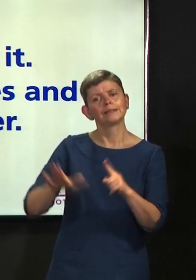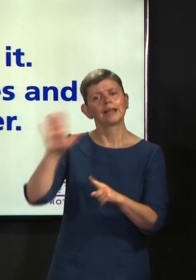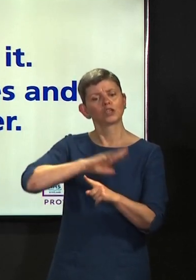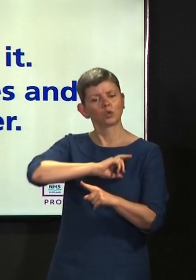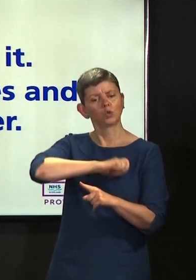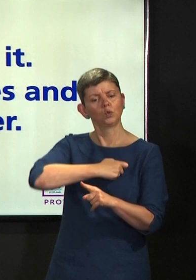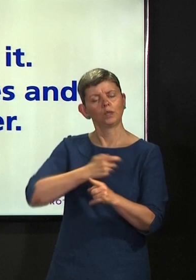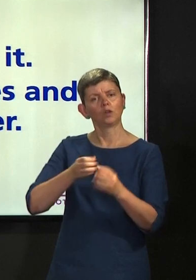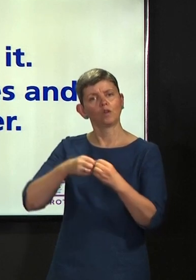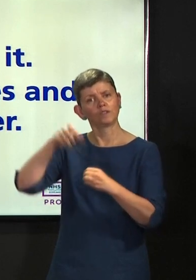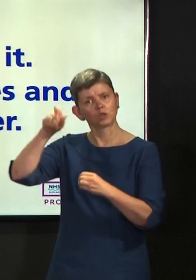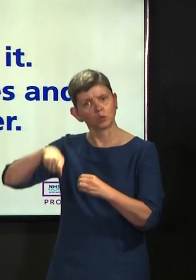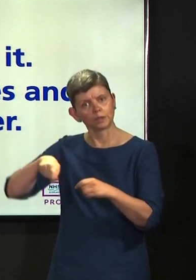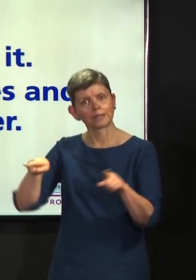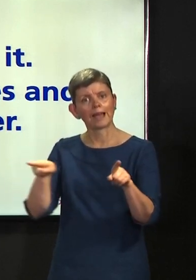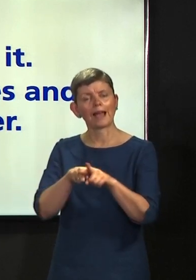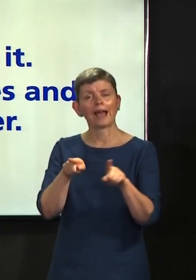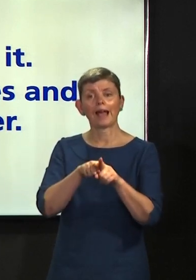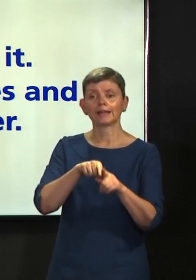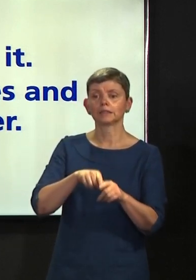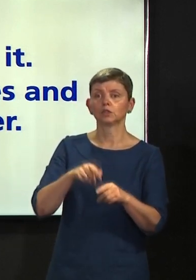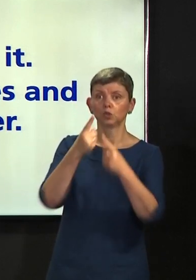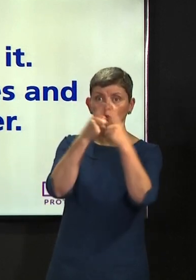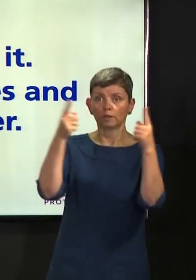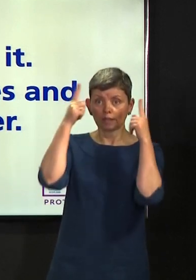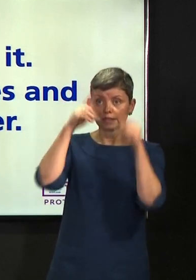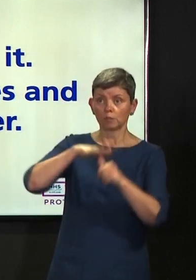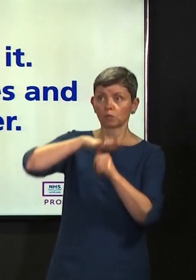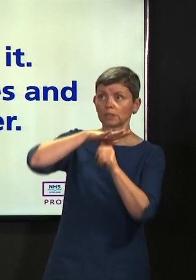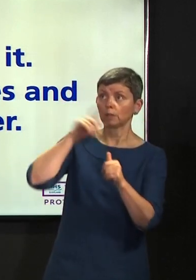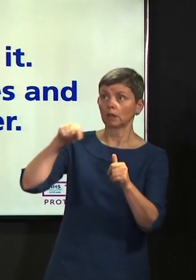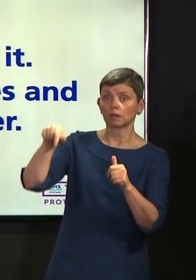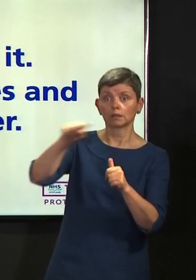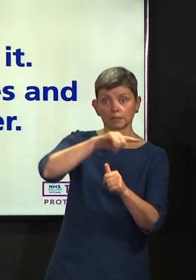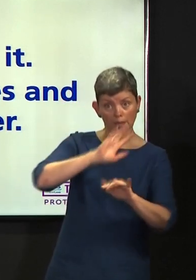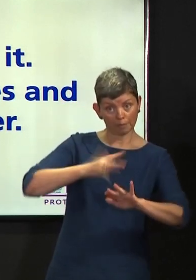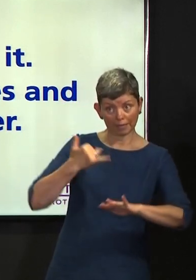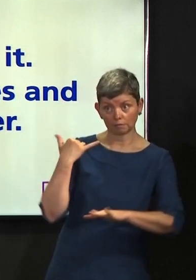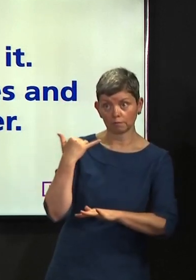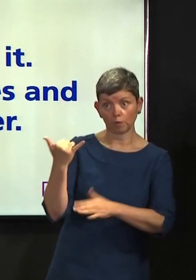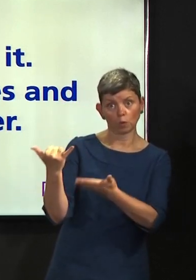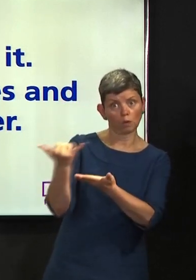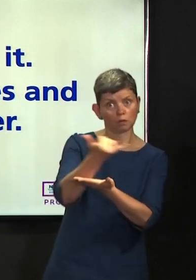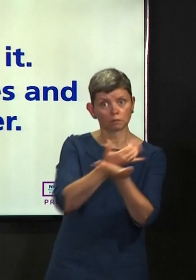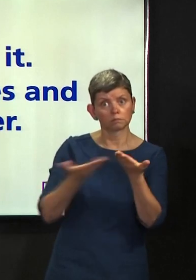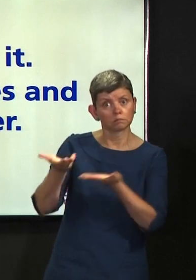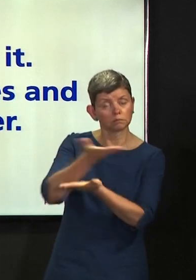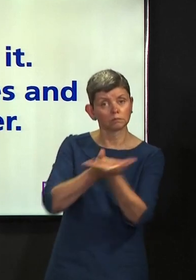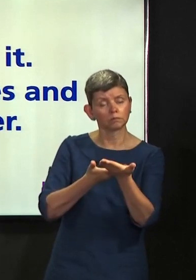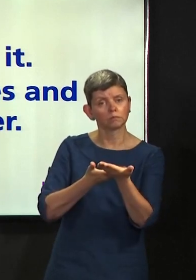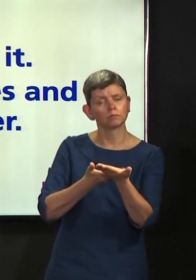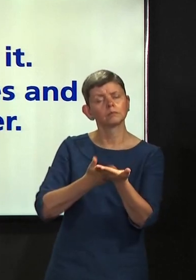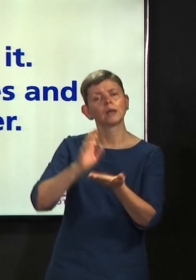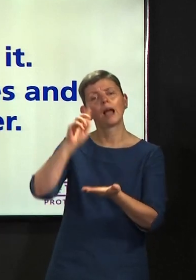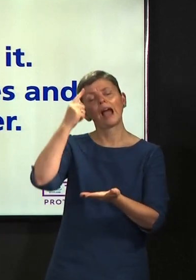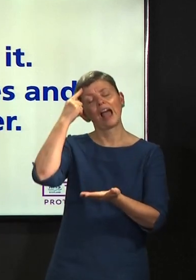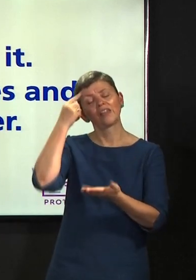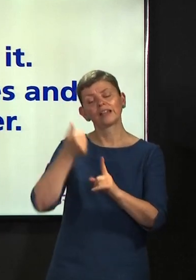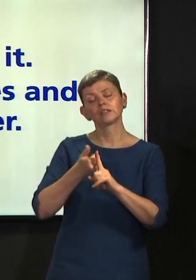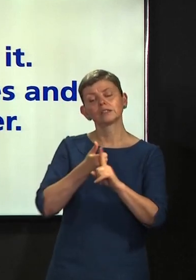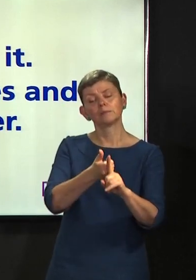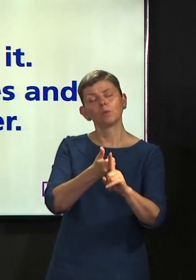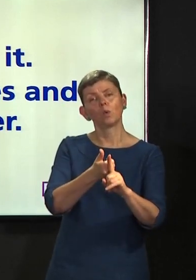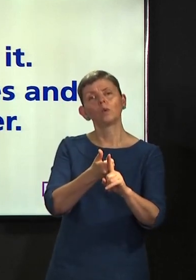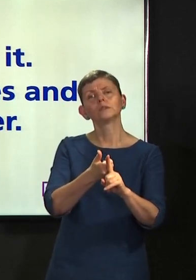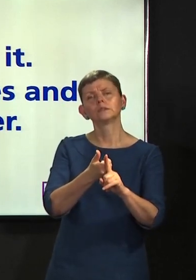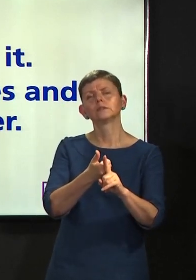the principals of the universities. The support in place, I think, is more thorough and deeper than it was perhaps